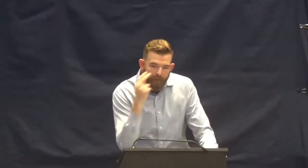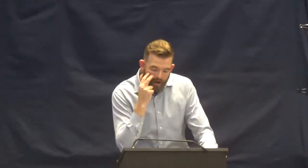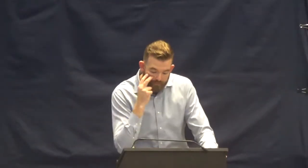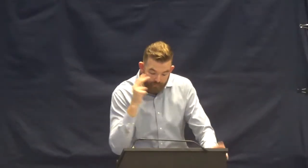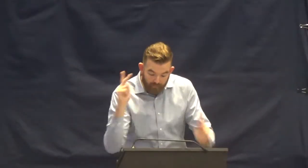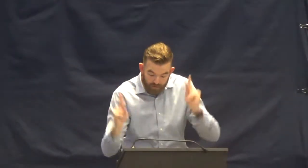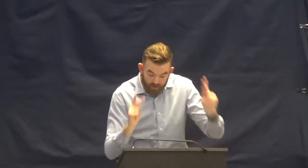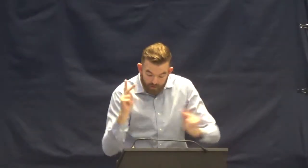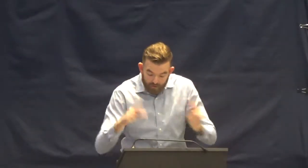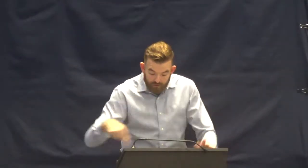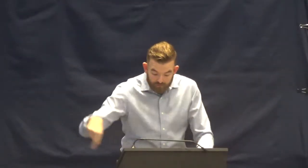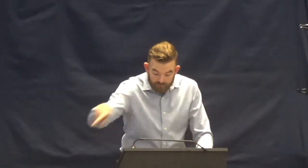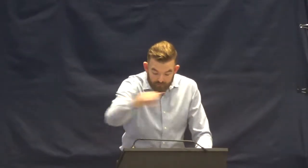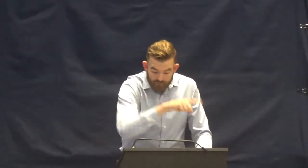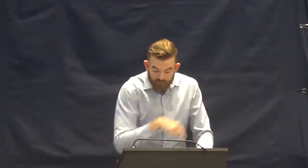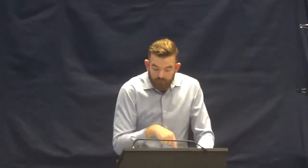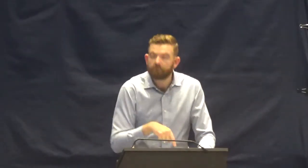to help the blind see.